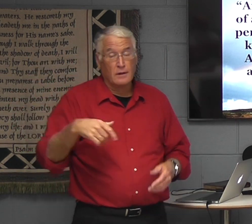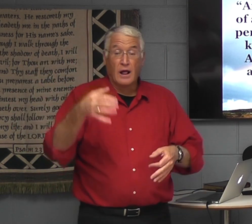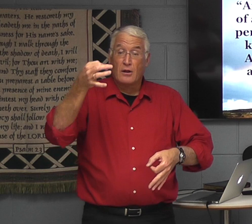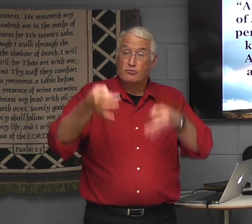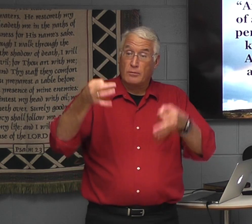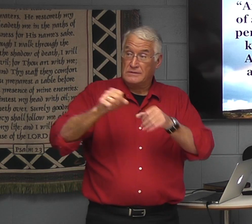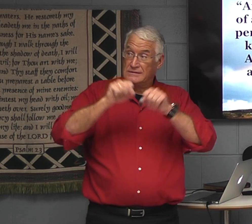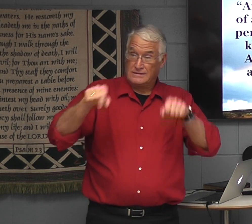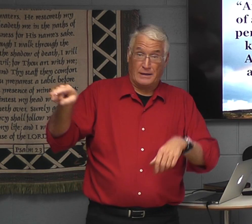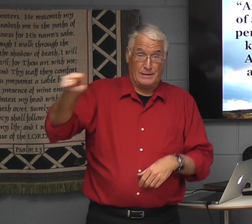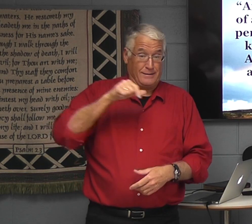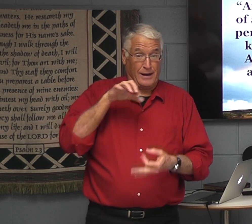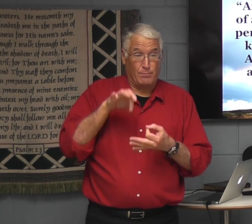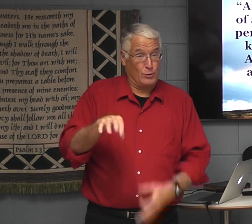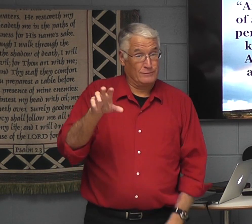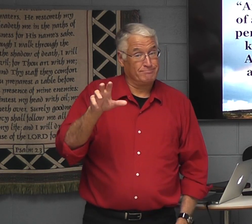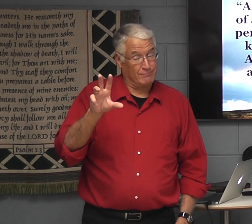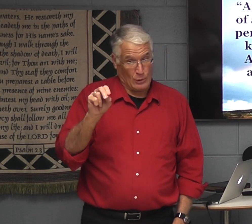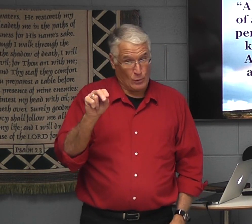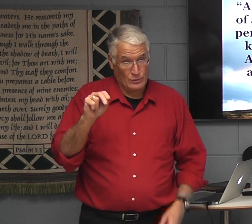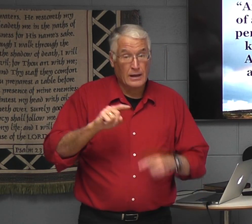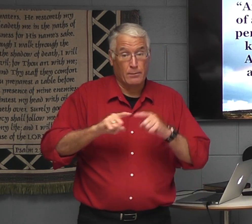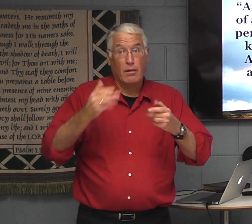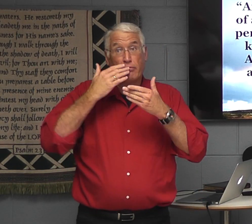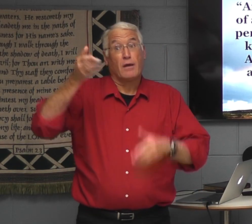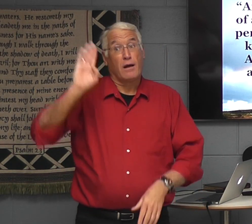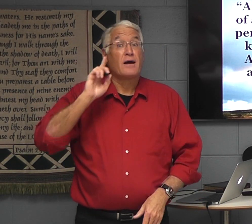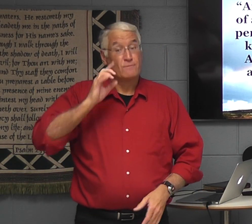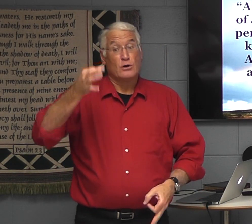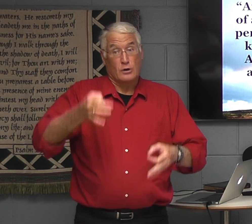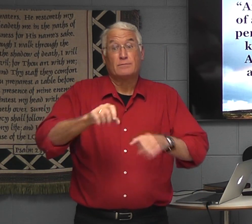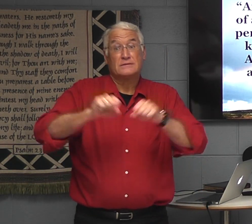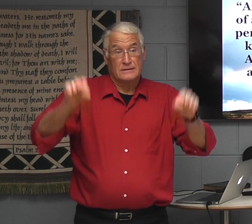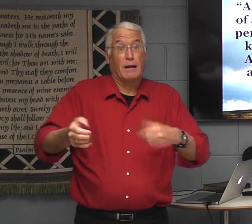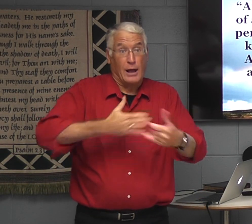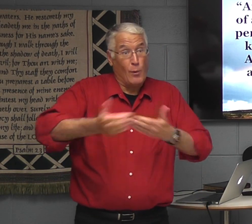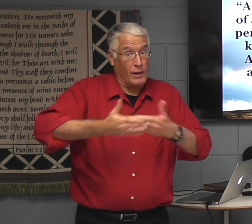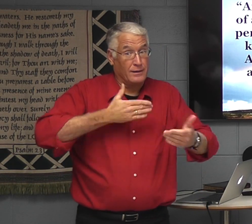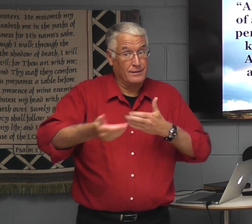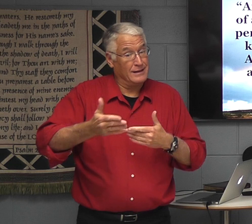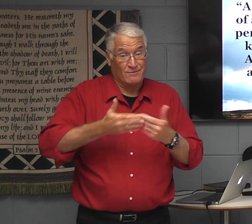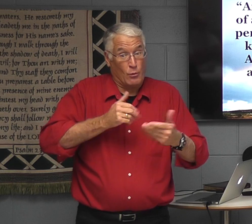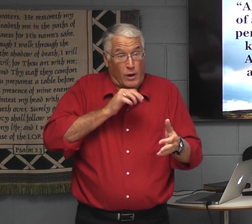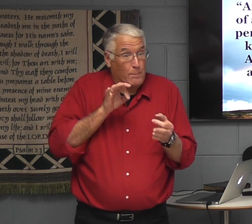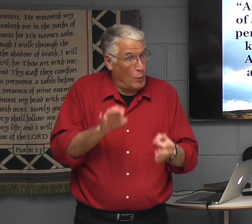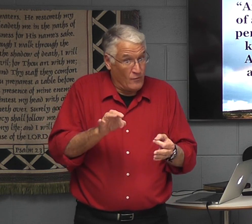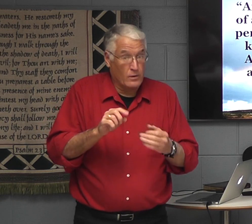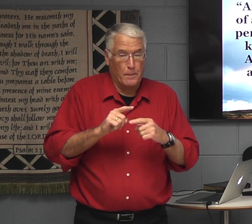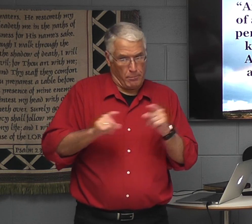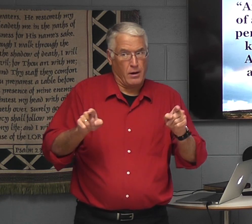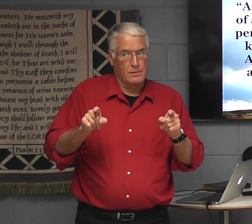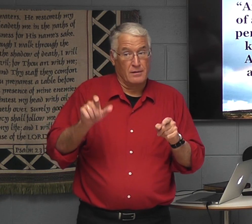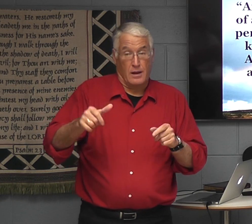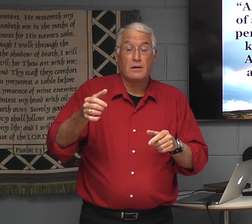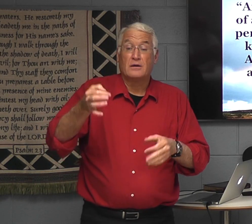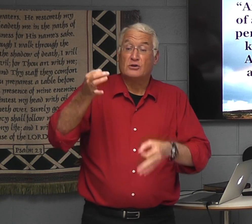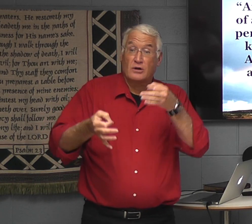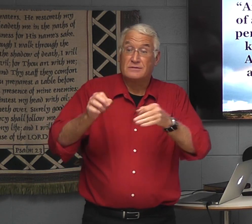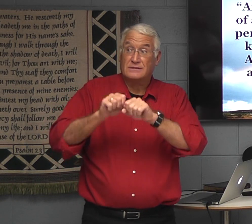but they're not guilty. And the court system is not perfect, but thank the Lord for the court system